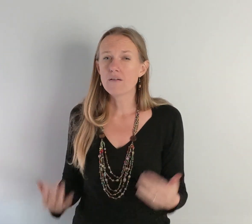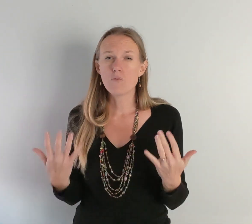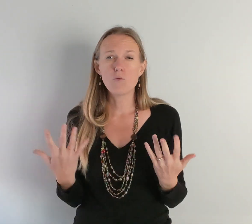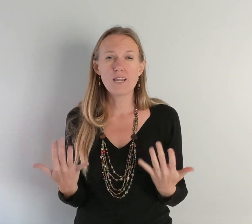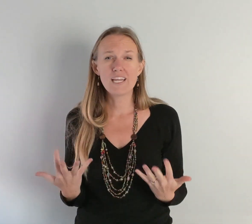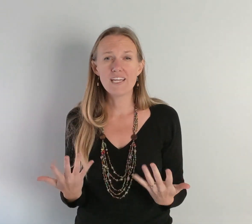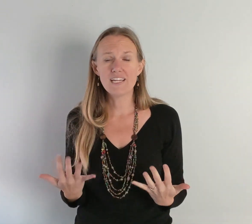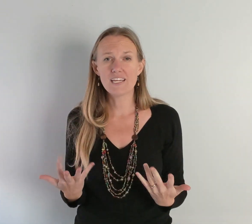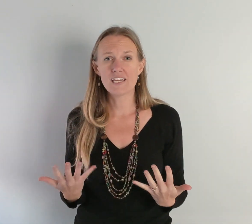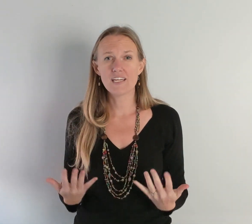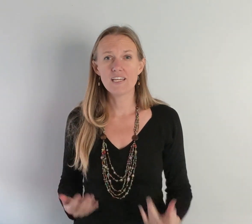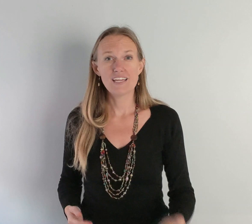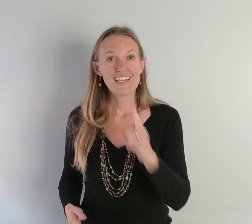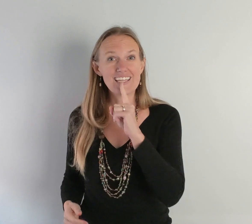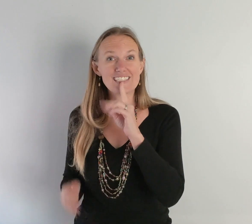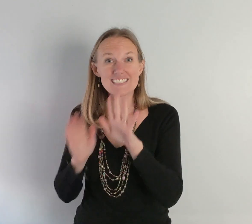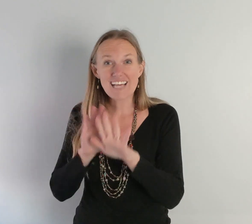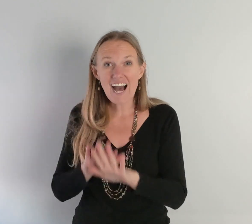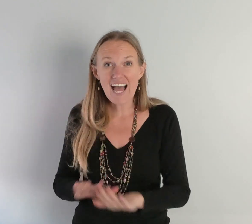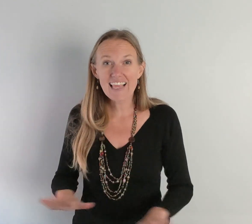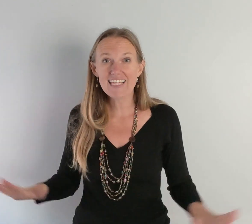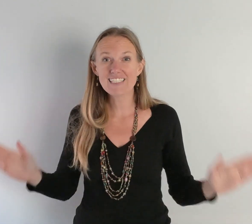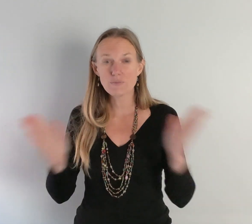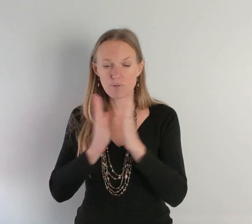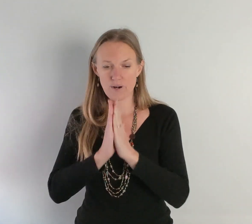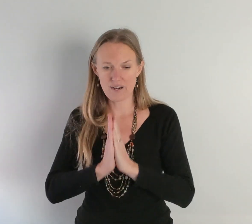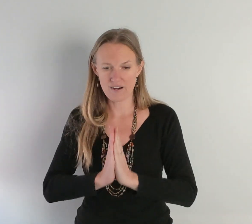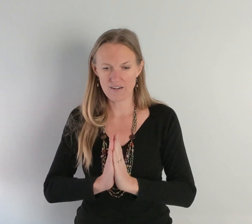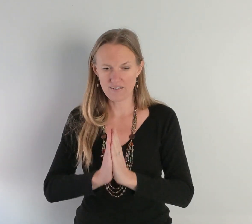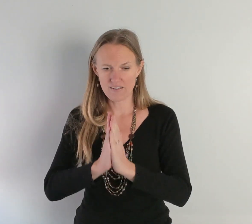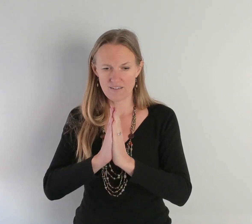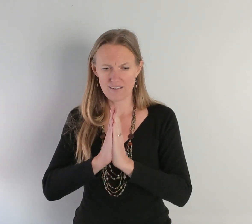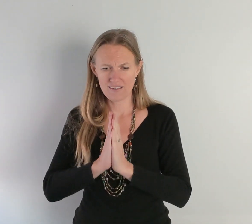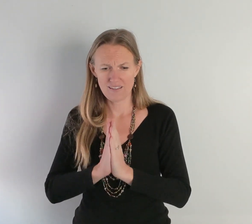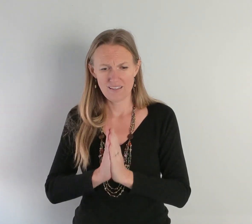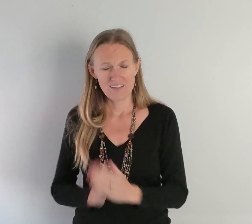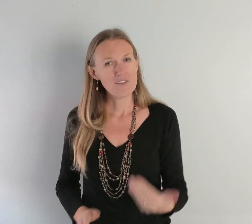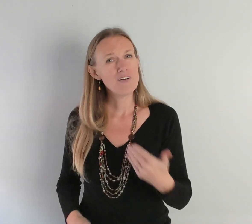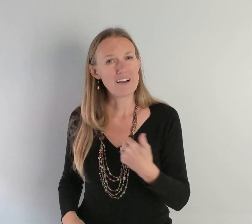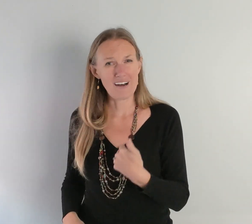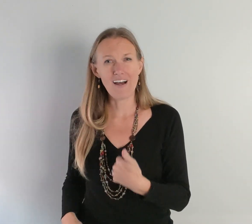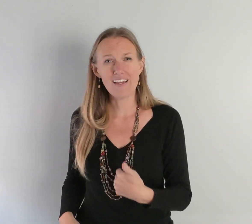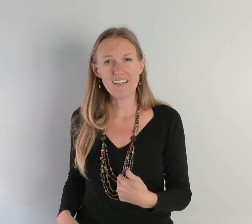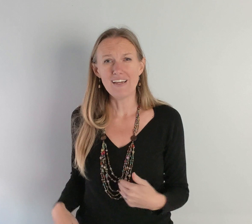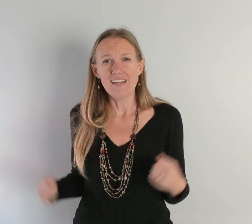am waiting in a silent prayer. You know what? I